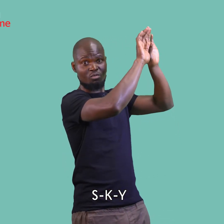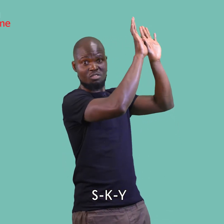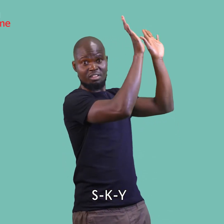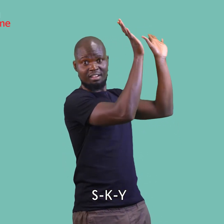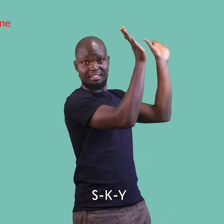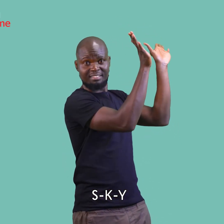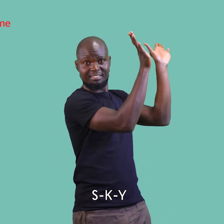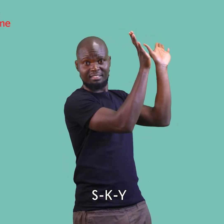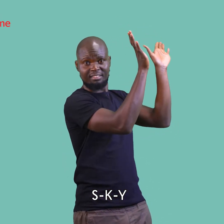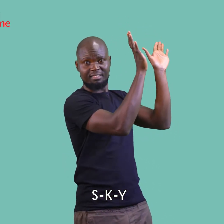Sky.